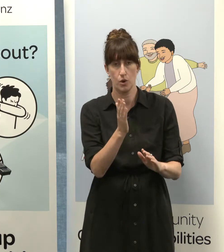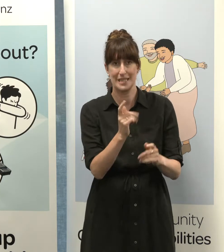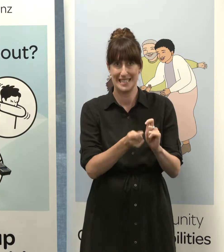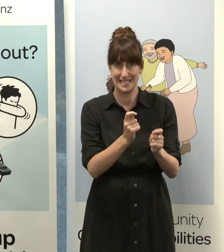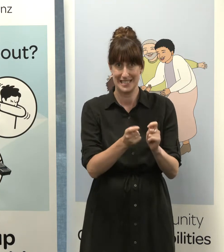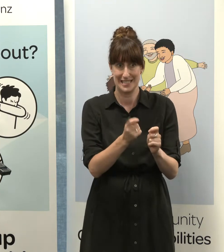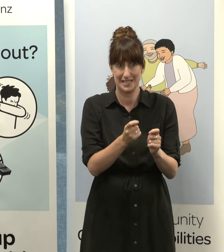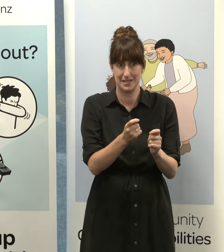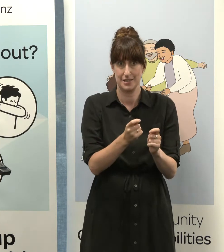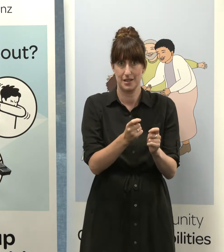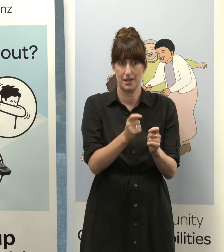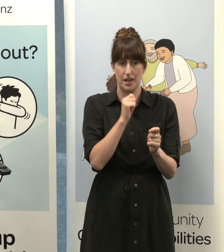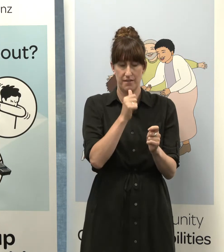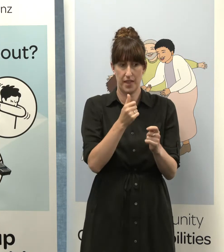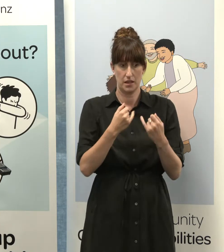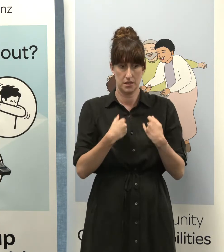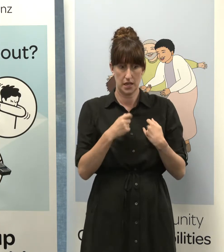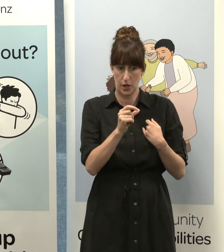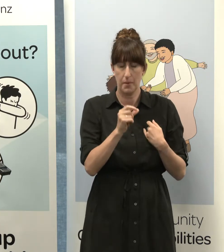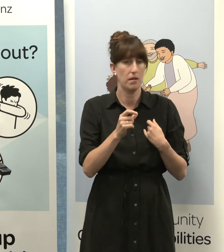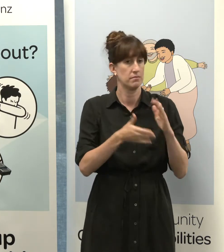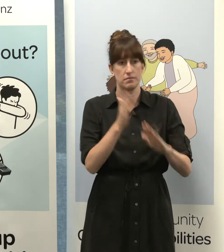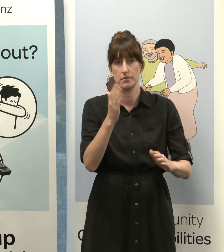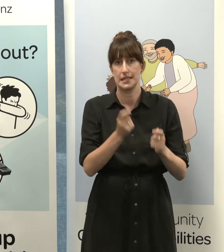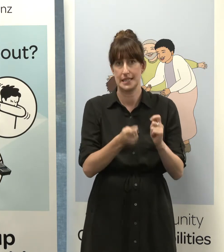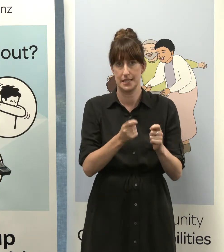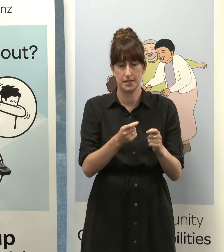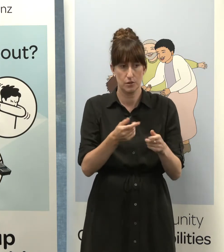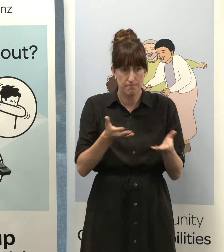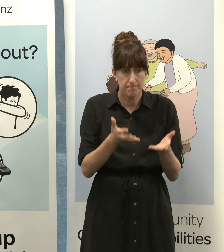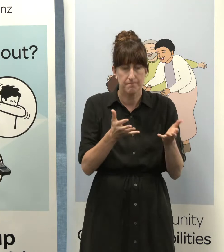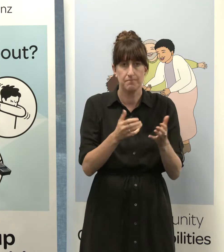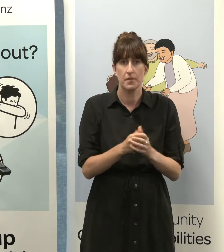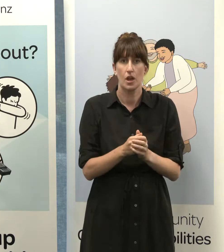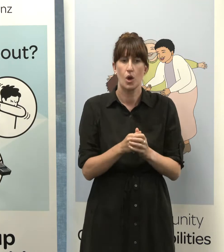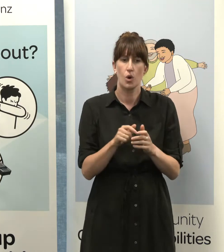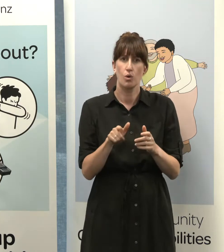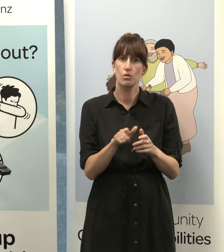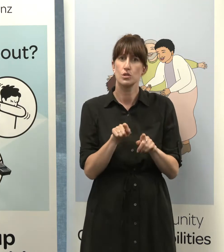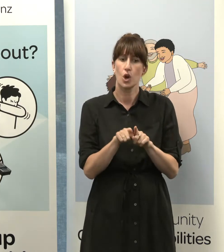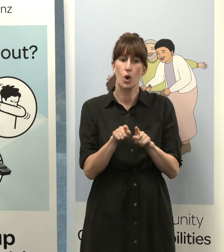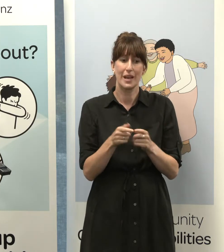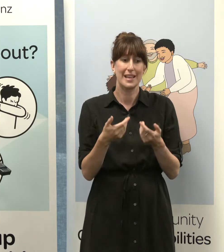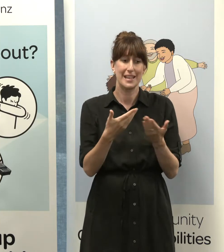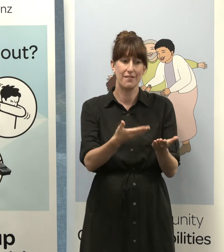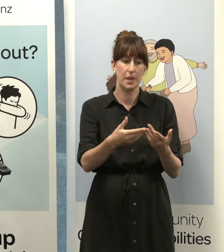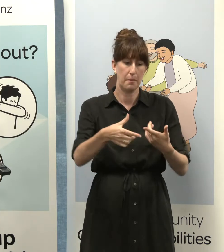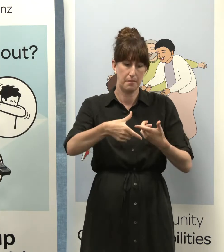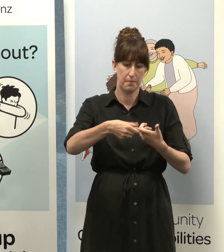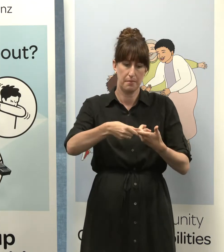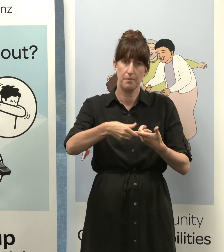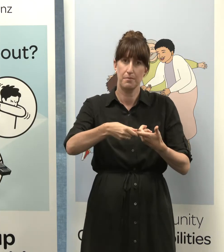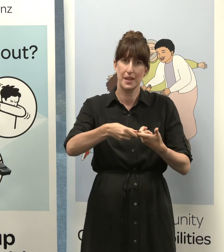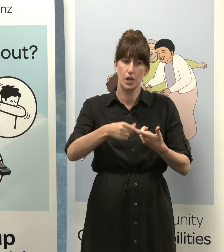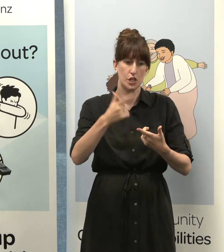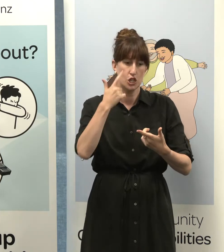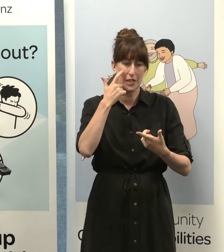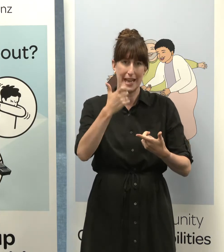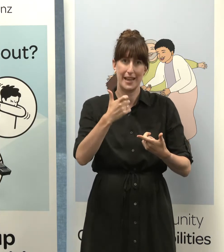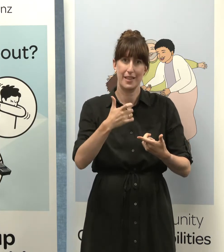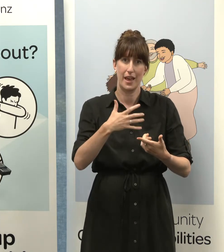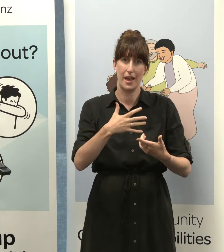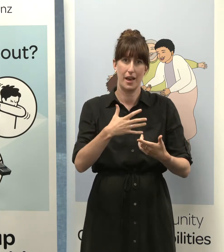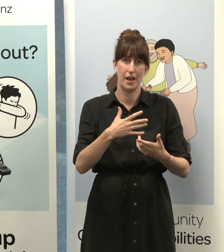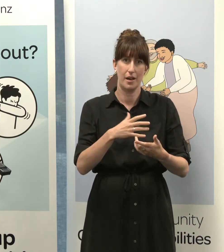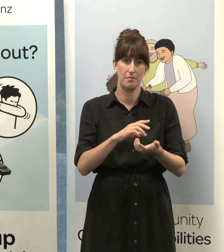as I can that they are unwell. And then also giving them pulse oximeters, doing daily checks on them, making sure that at